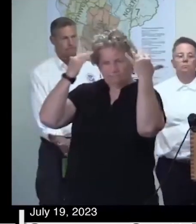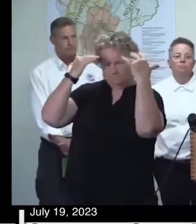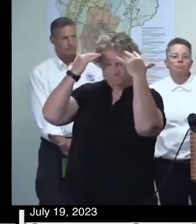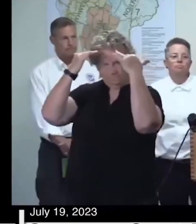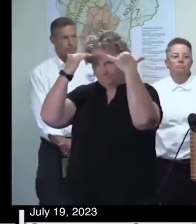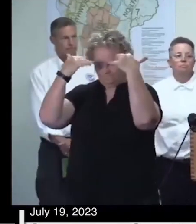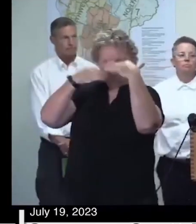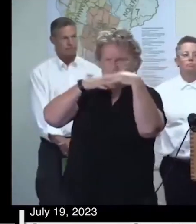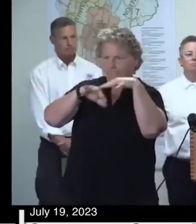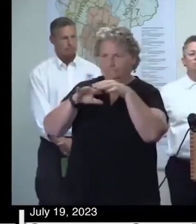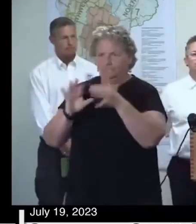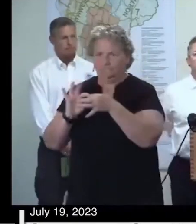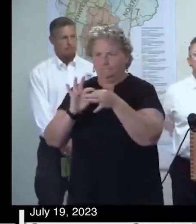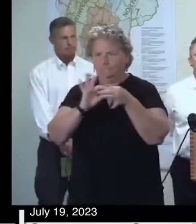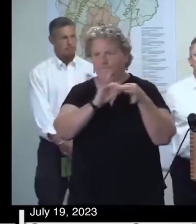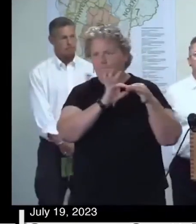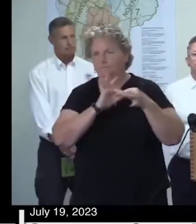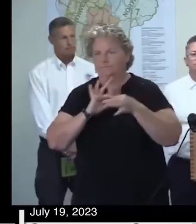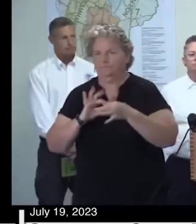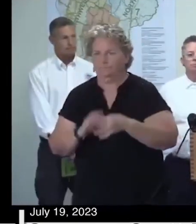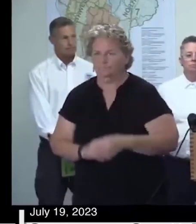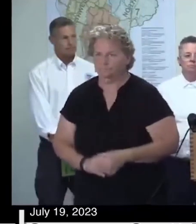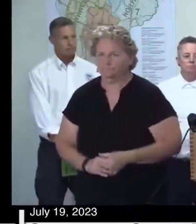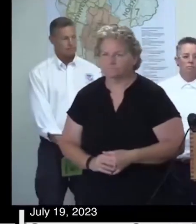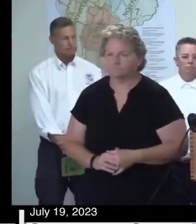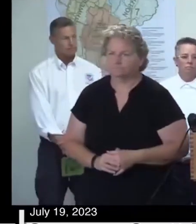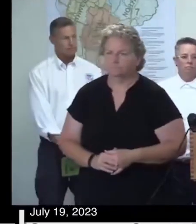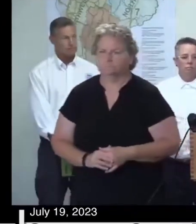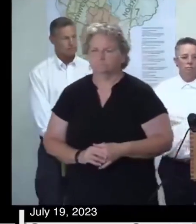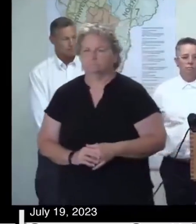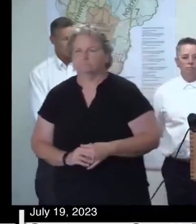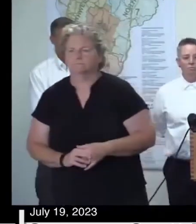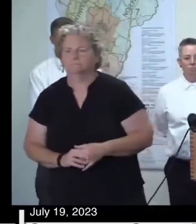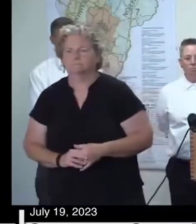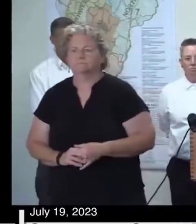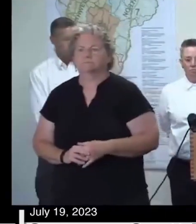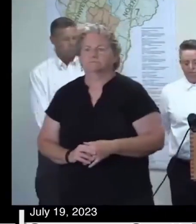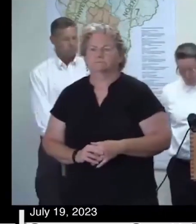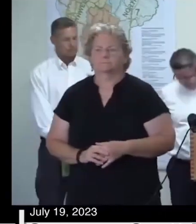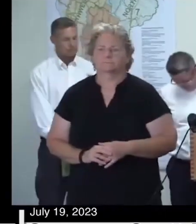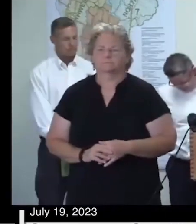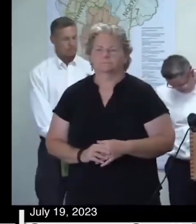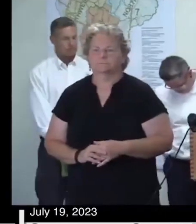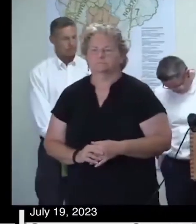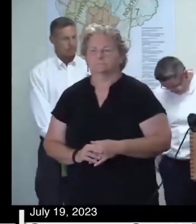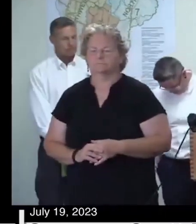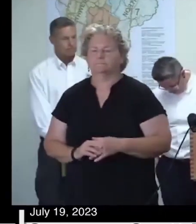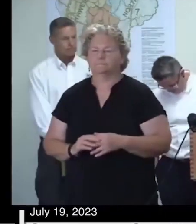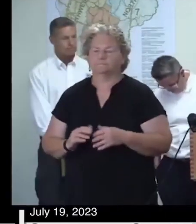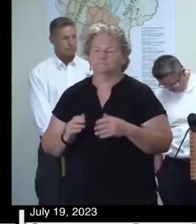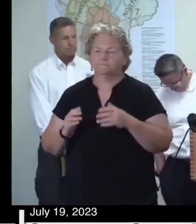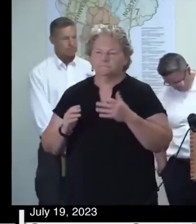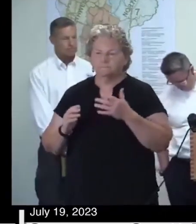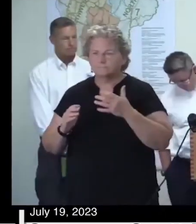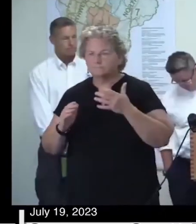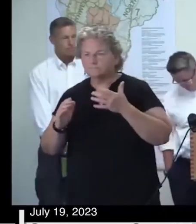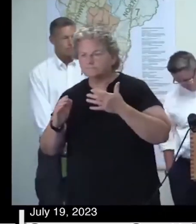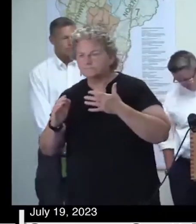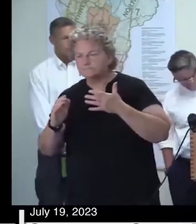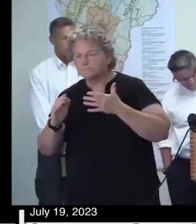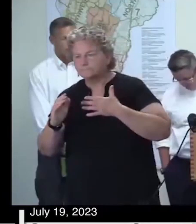just want to level set this so that the expectations aren't too high, and we'll do all we